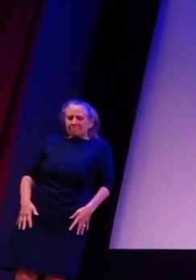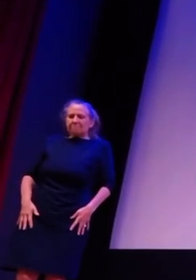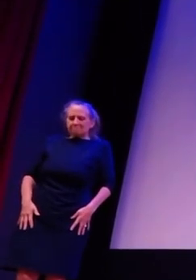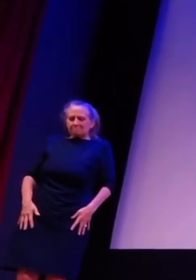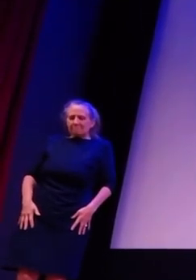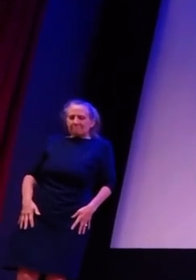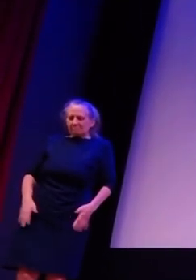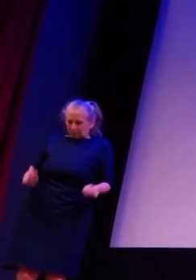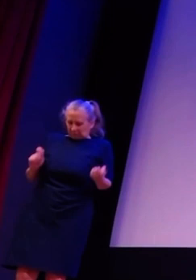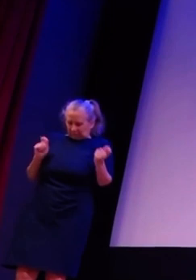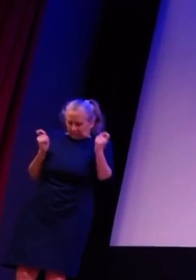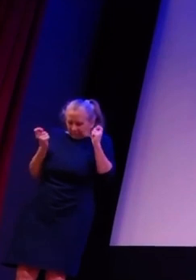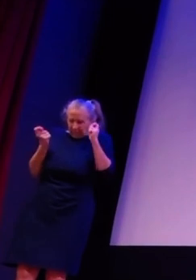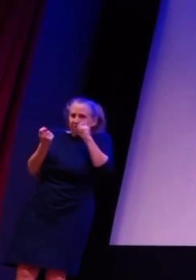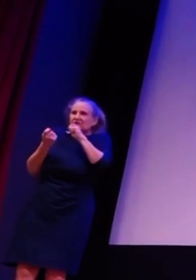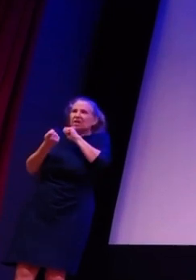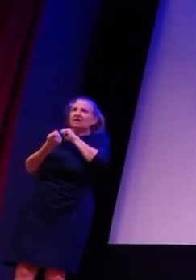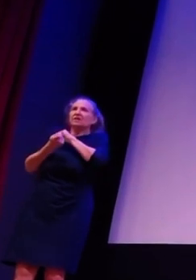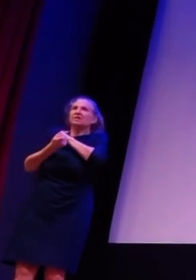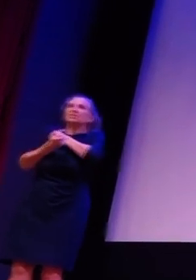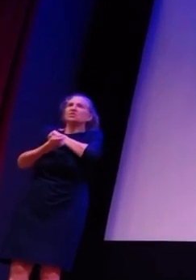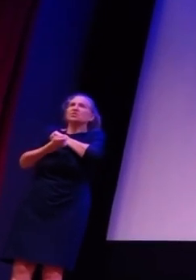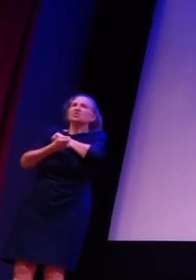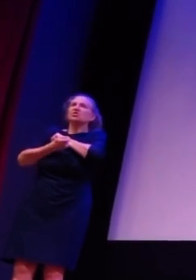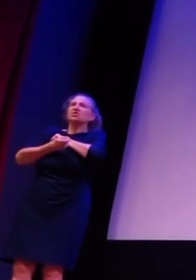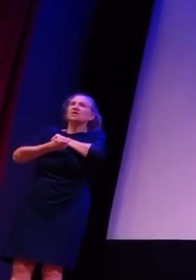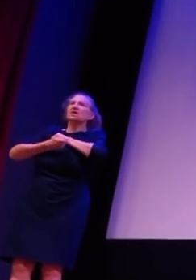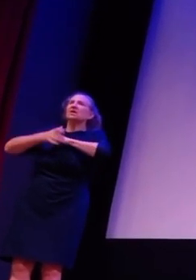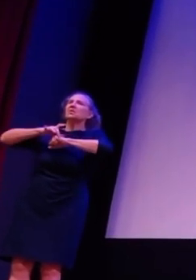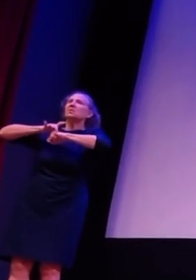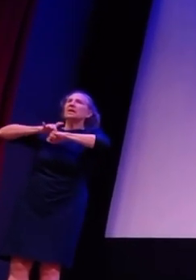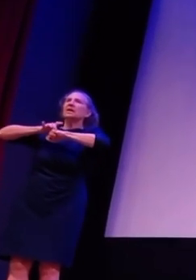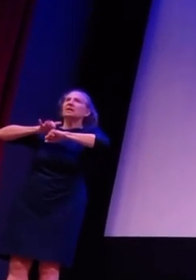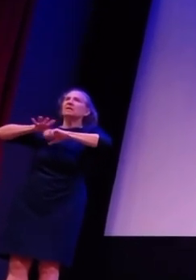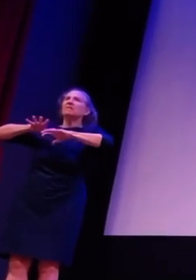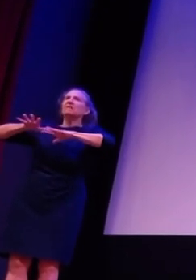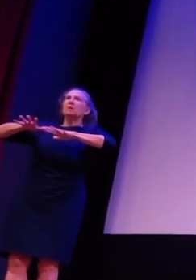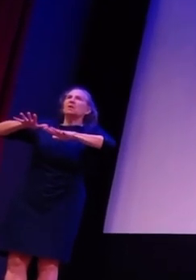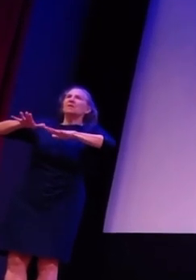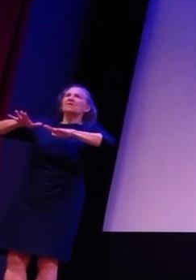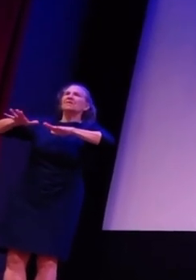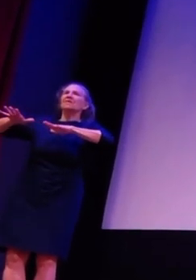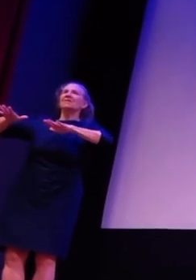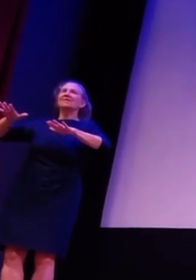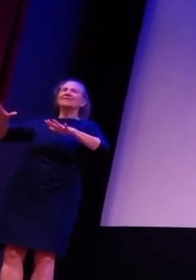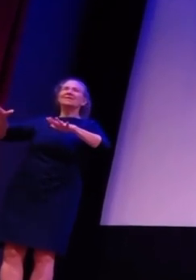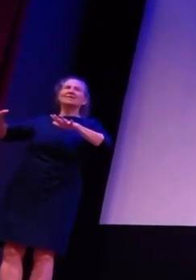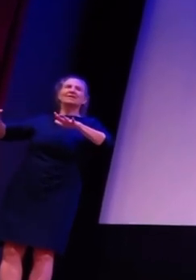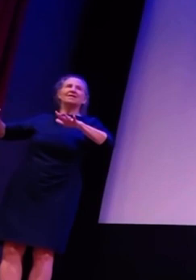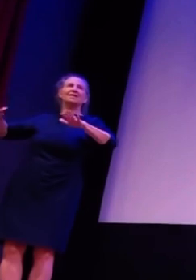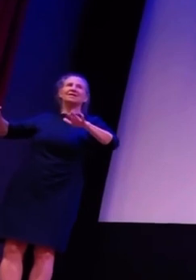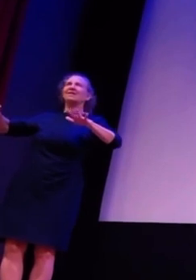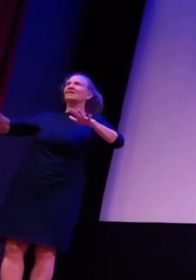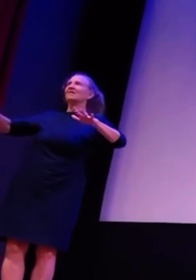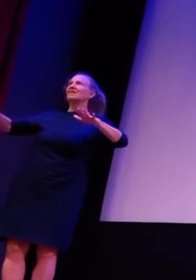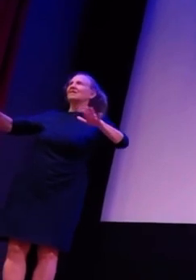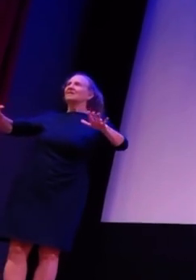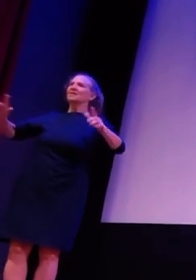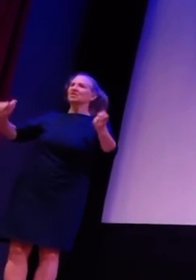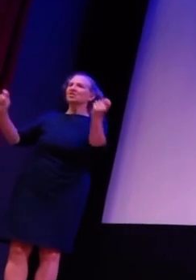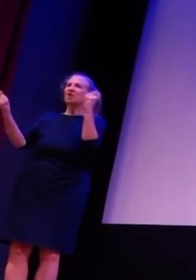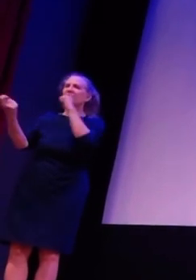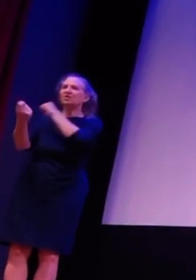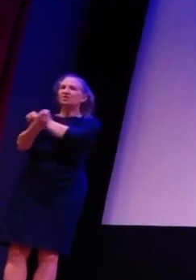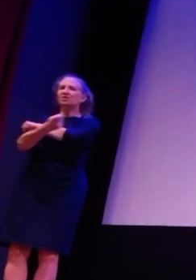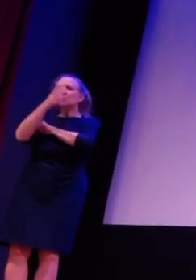you change the whole vibration of the planet. That's why it's so important for you to create. It changes